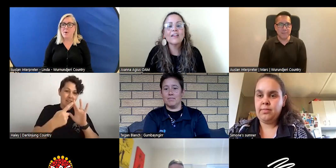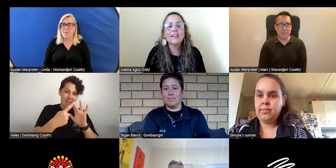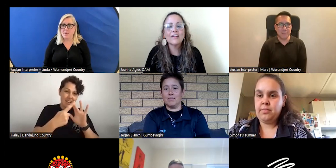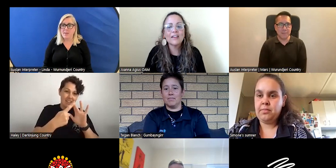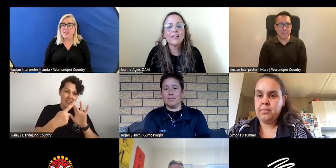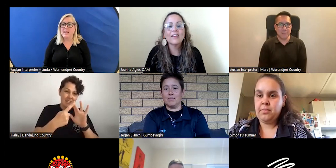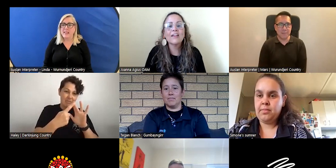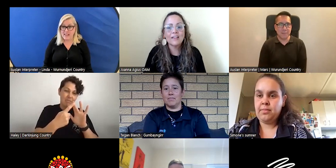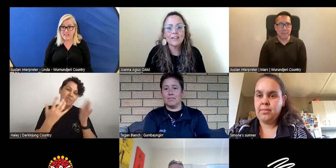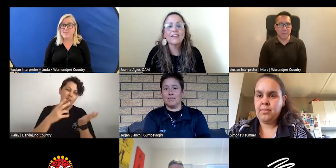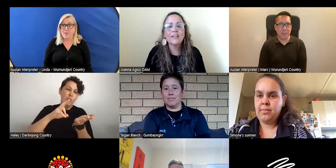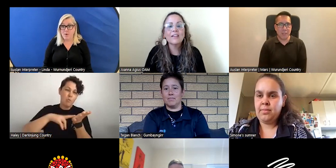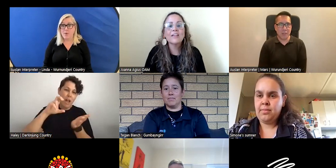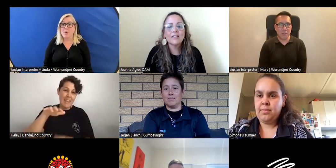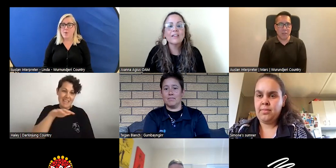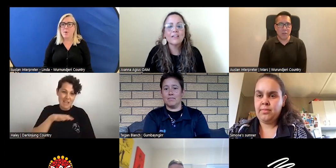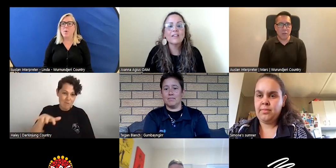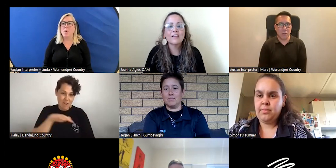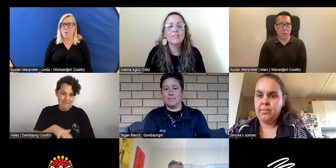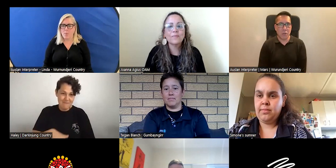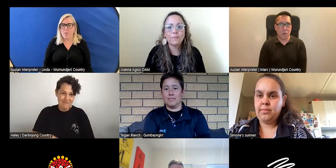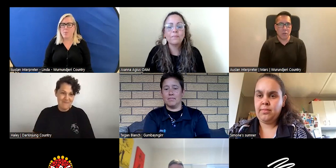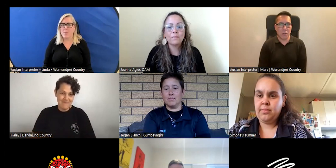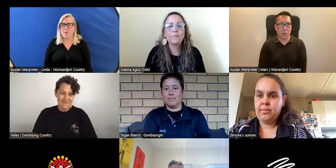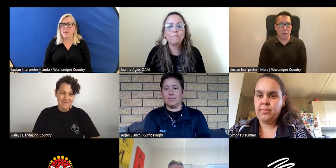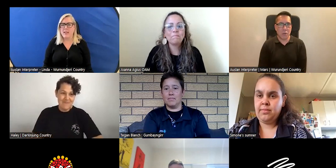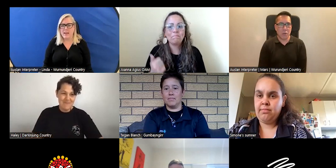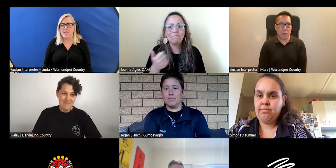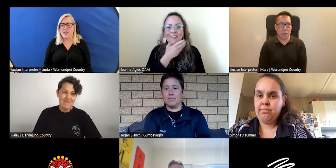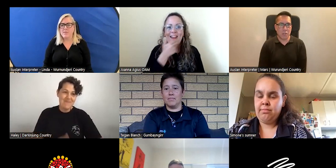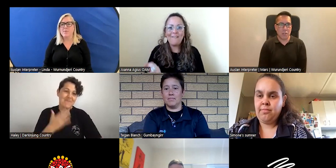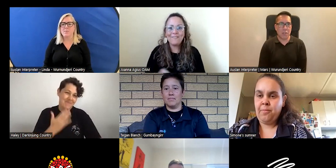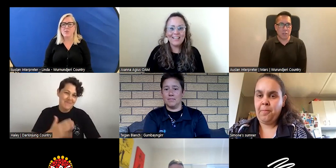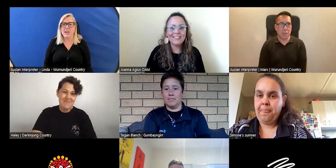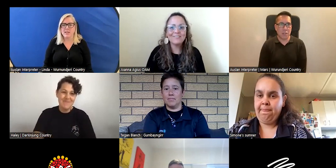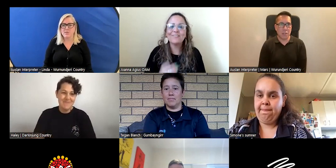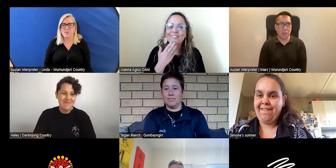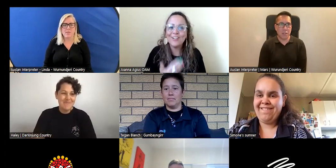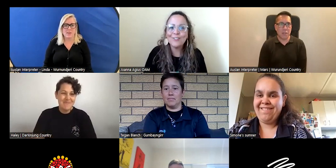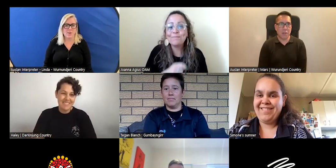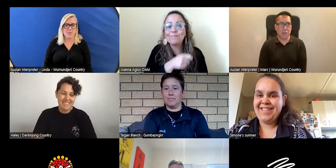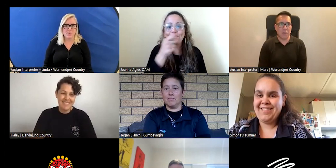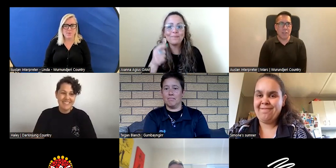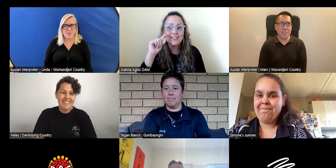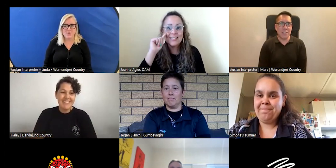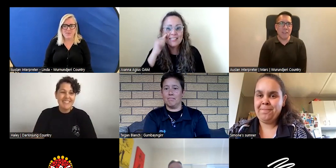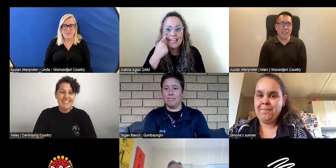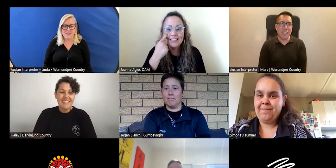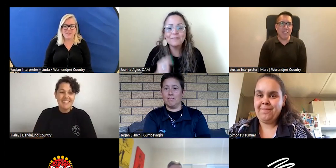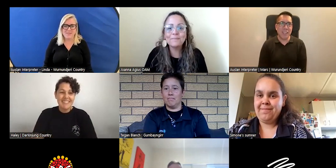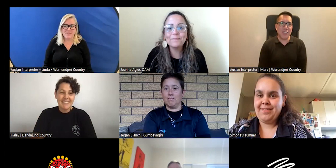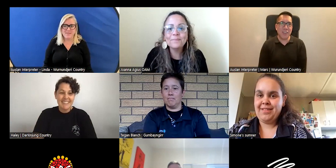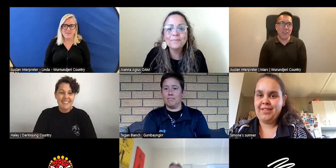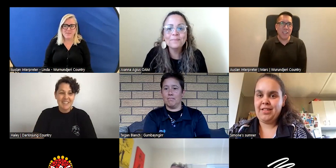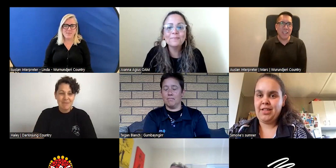My mob is for Wimmera area from Newcastle. Thank you. That's lovely,